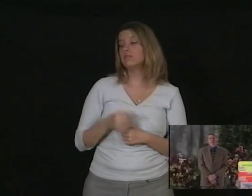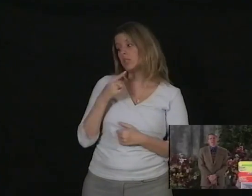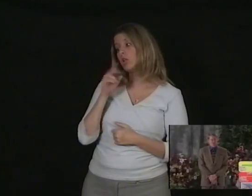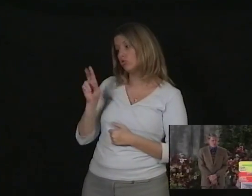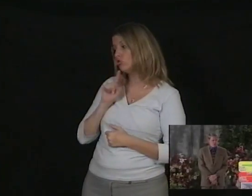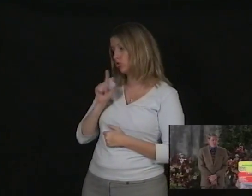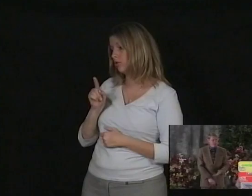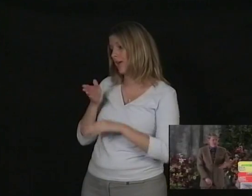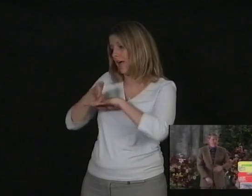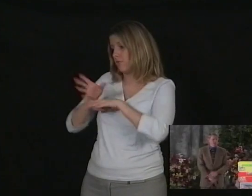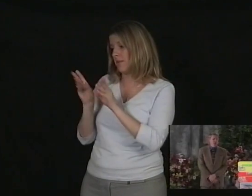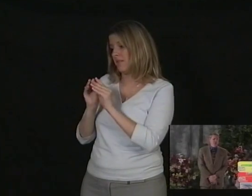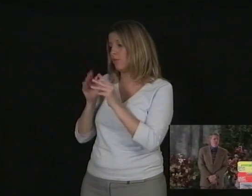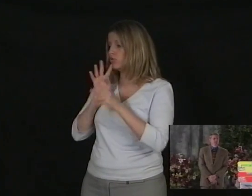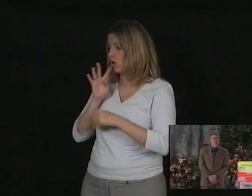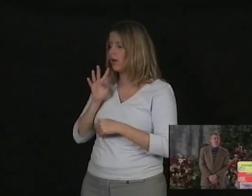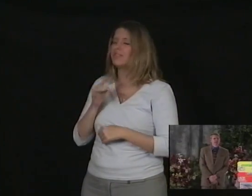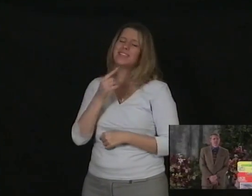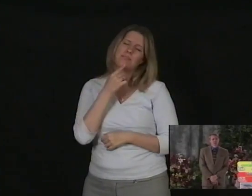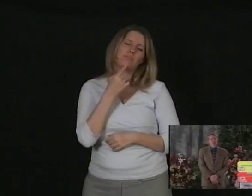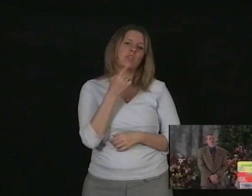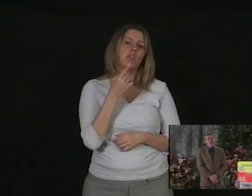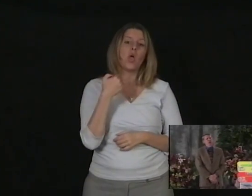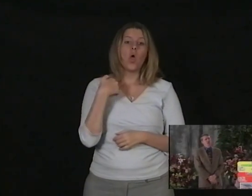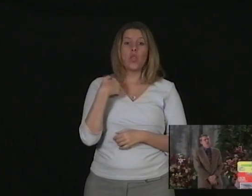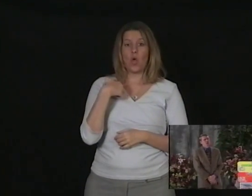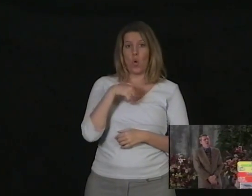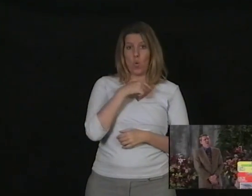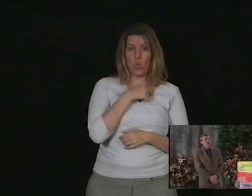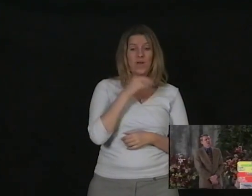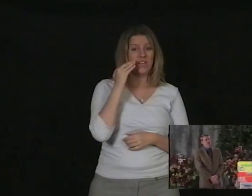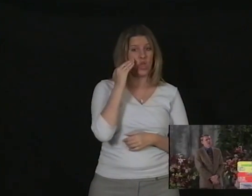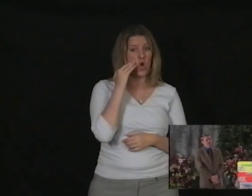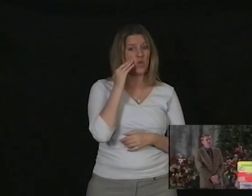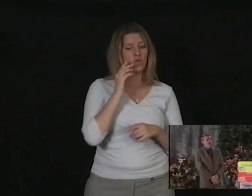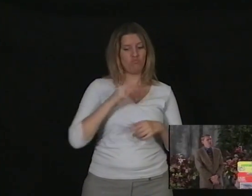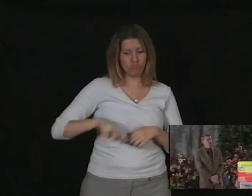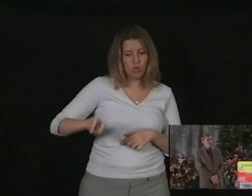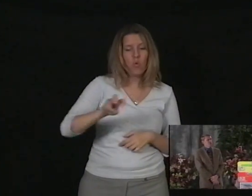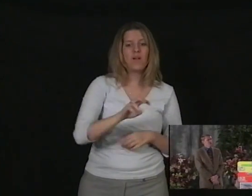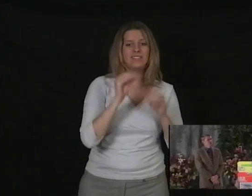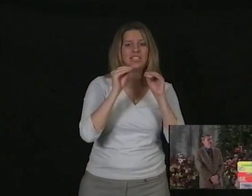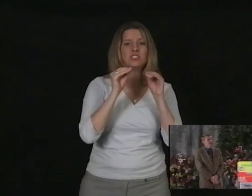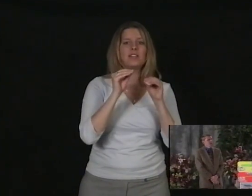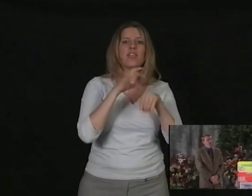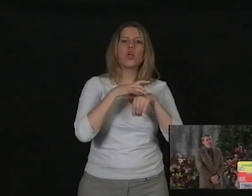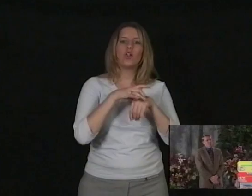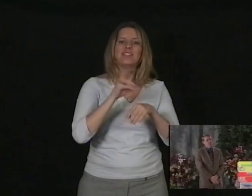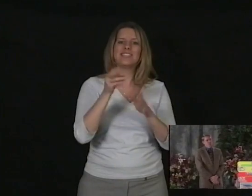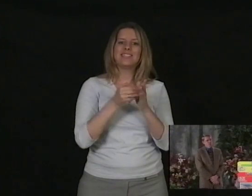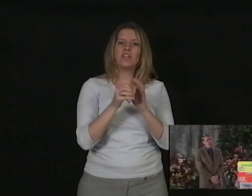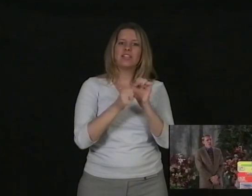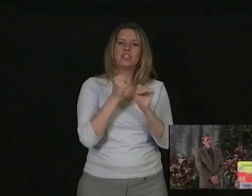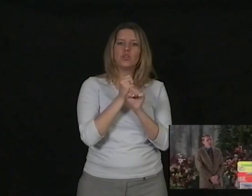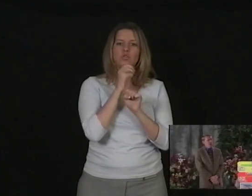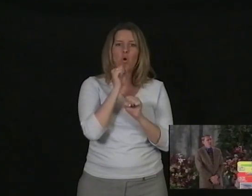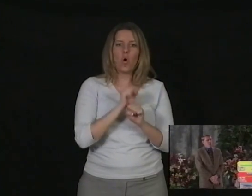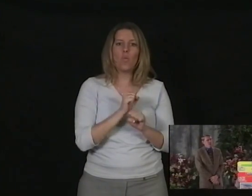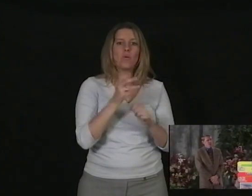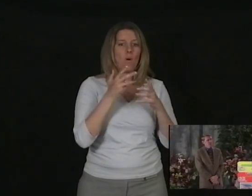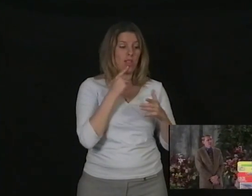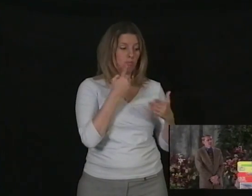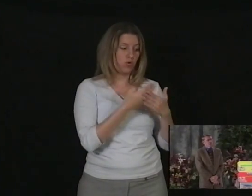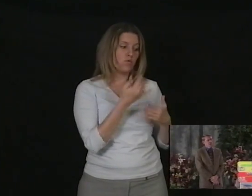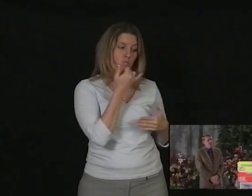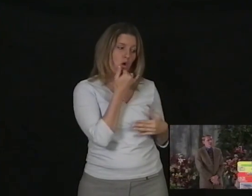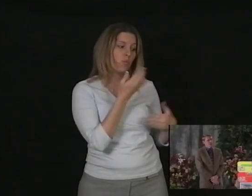minute? I said, sure. After the meeting, we talked, and they said, now look, you know, we know that you go around teaching the earth is 6,000 years old. We'd like to prove you're wrong. Would you come